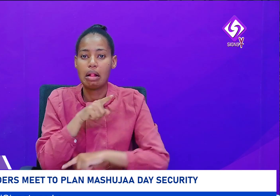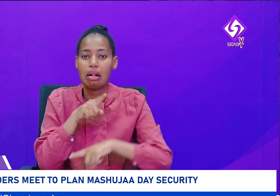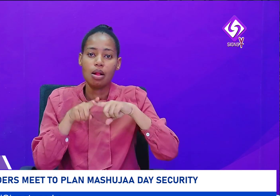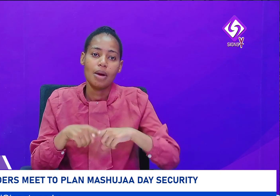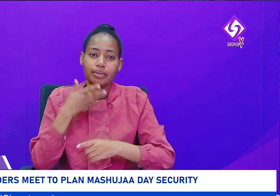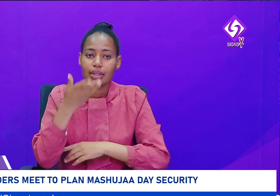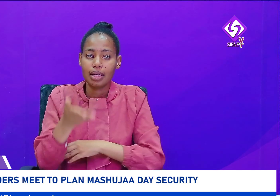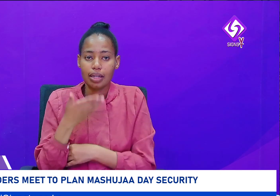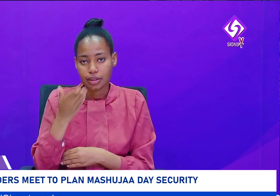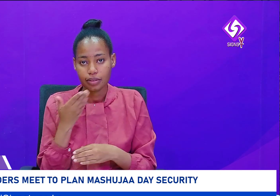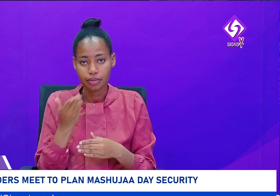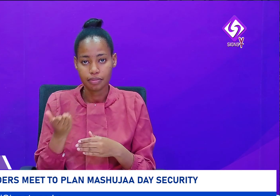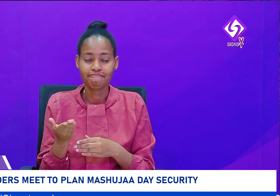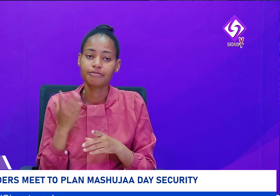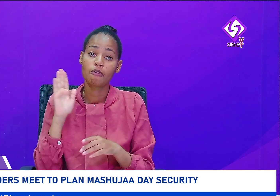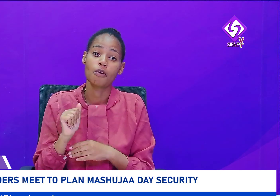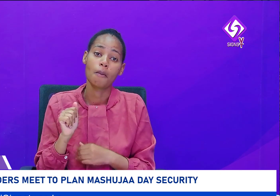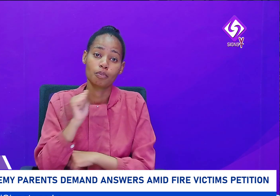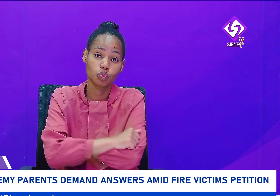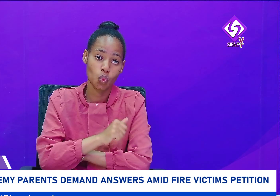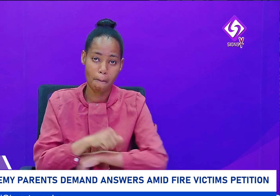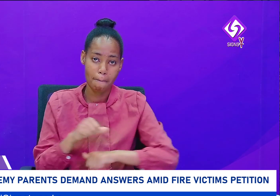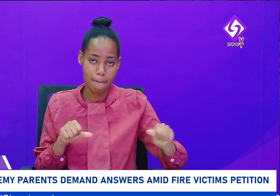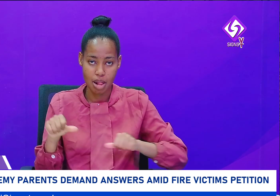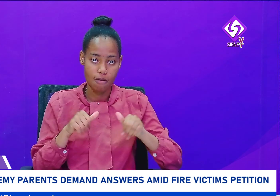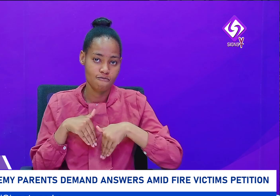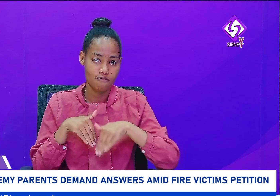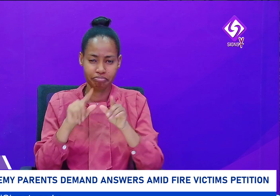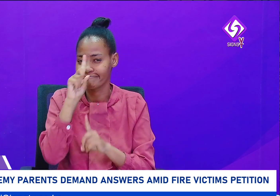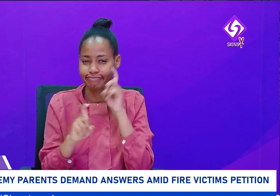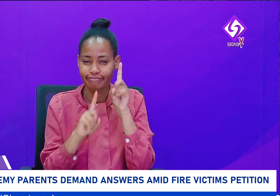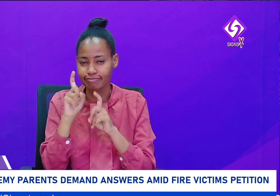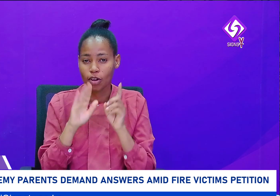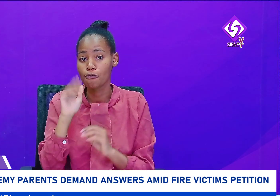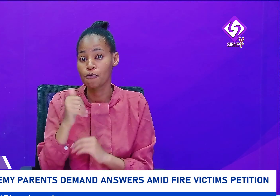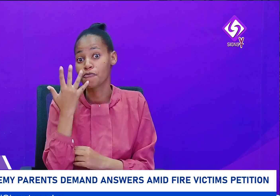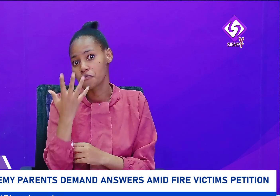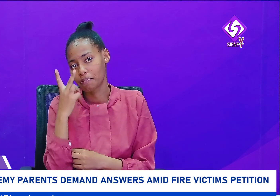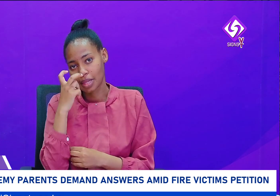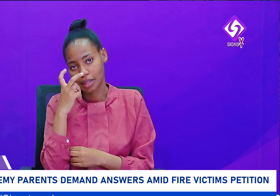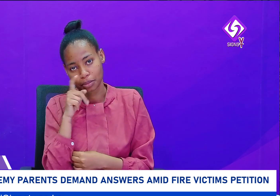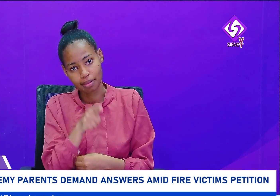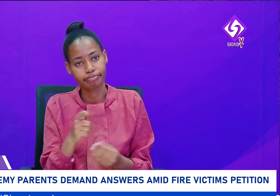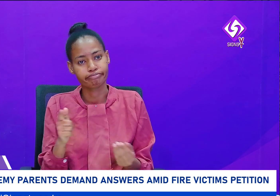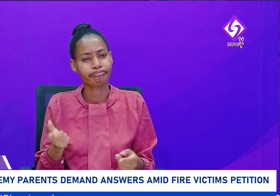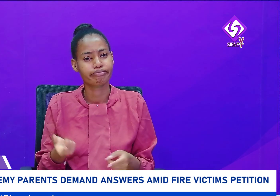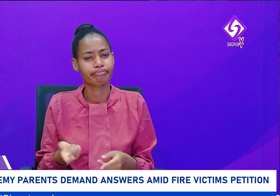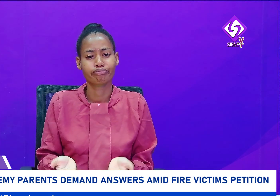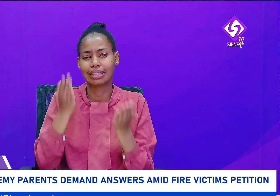Parents of students at Endarasha Academy are demanding answers from the school administration following a petition from the